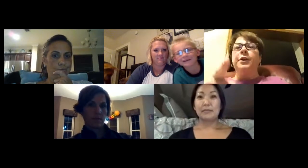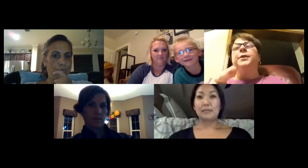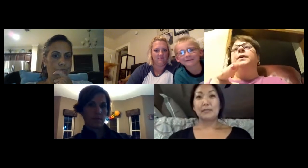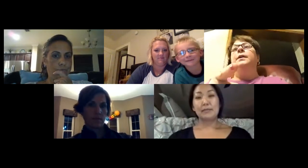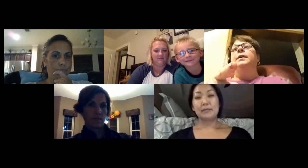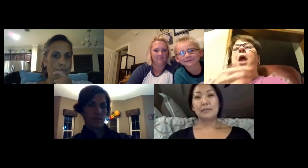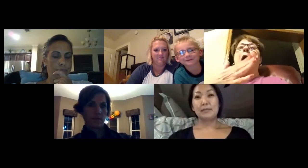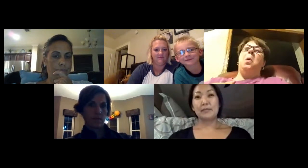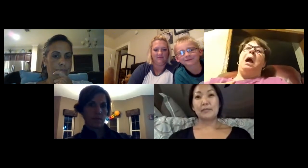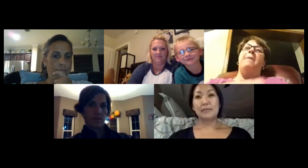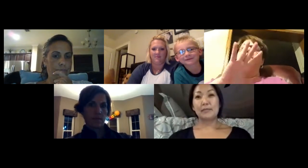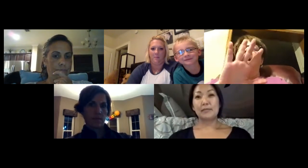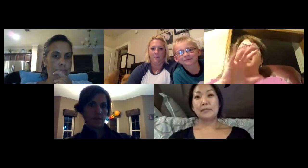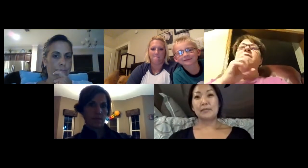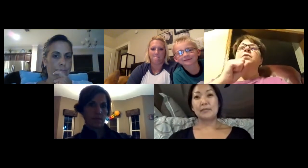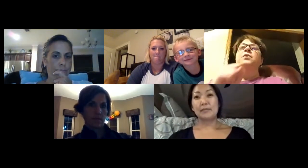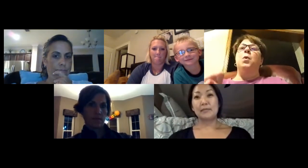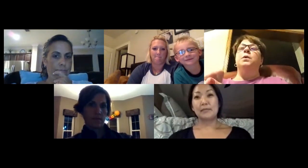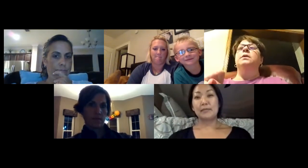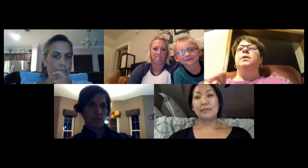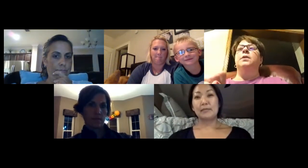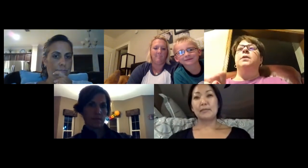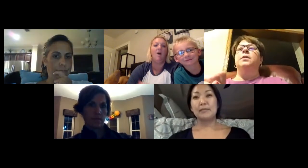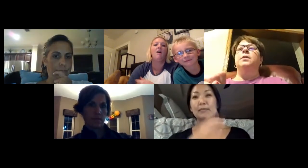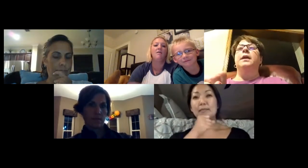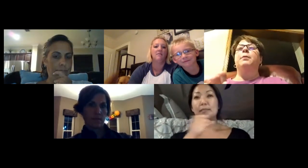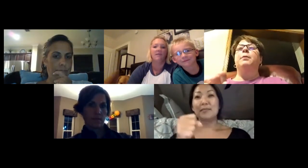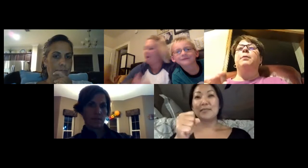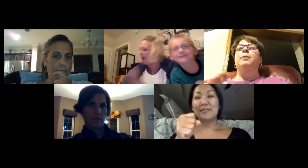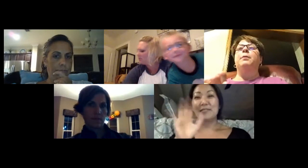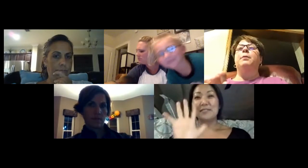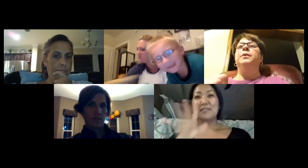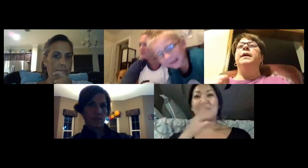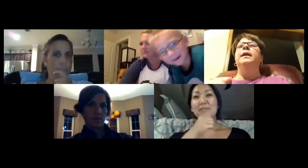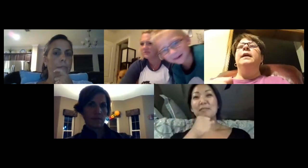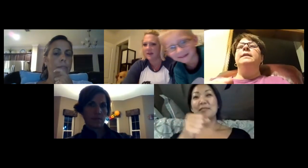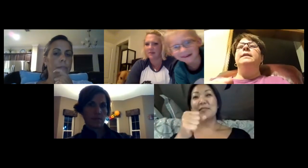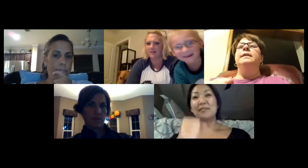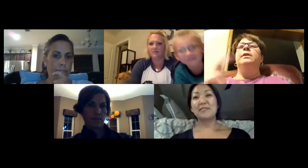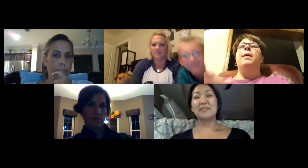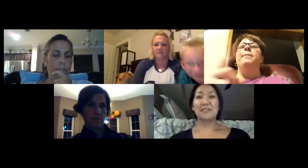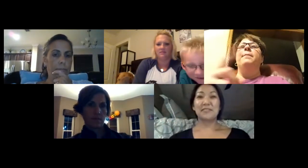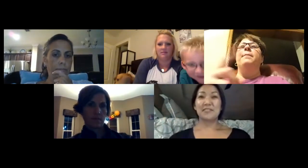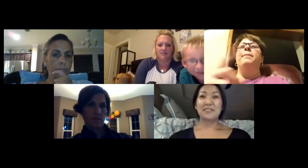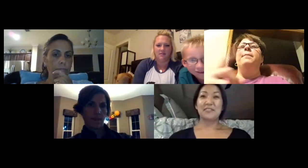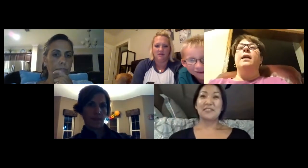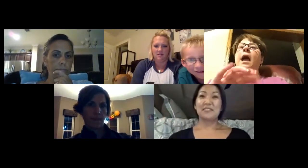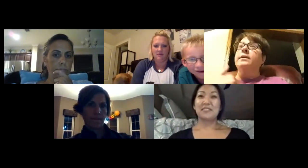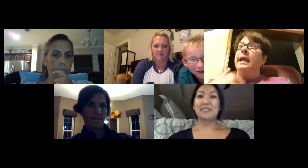you? Oh, I'm 5 years old. So that's probably how they'll do it, is that they'll come back that and I'll say, oh,